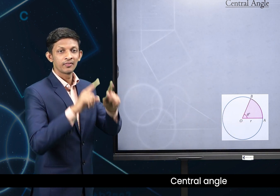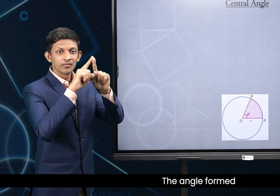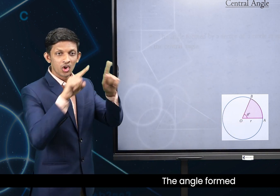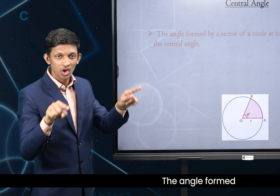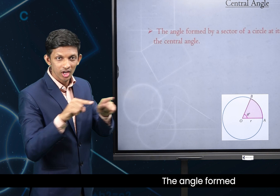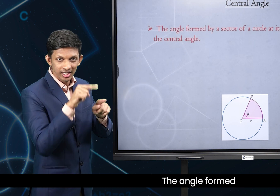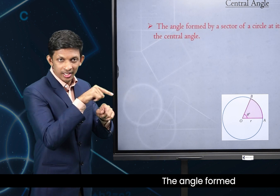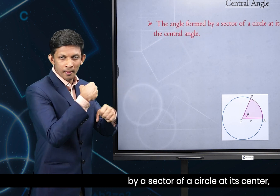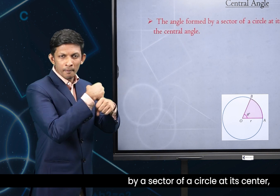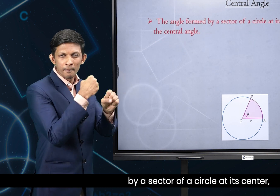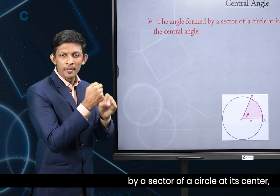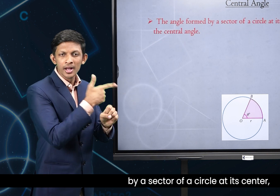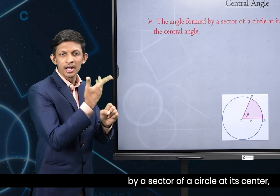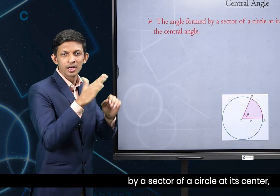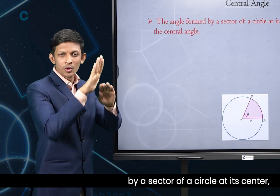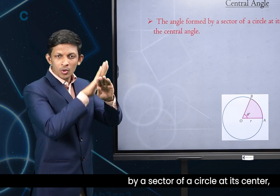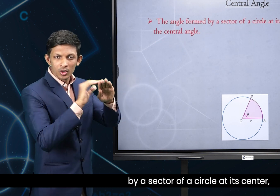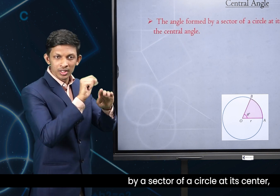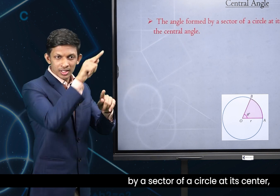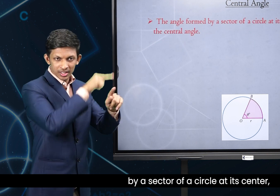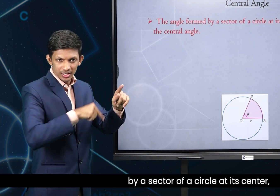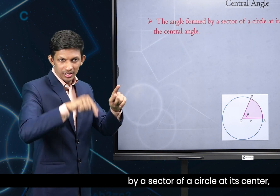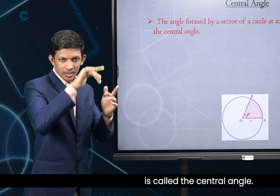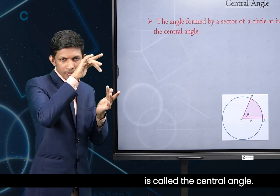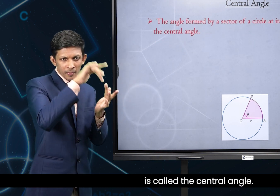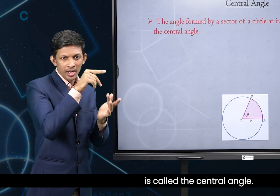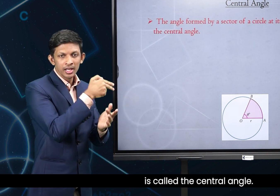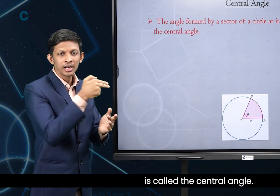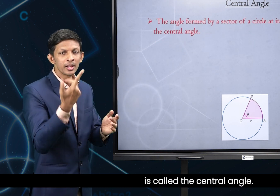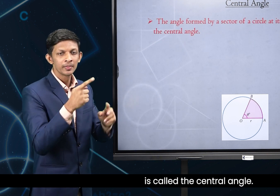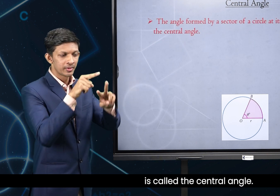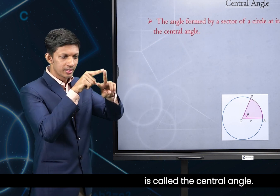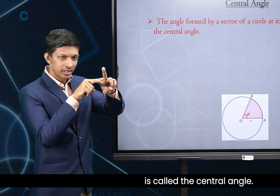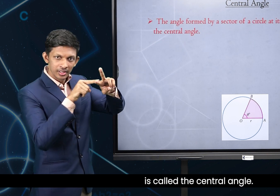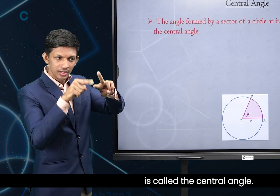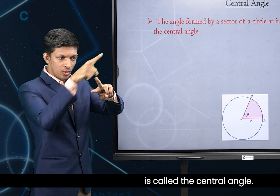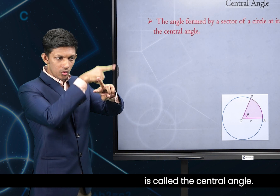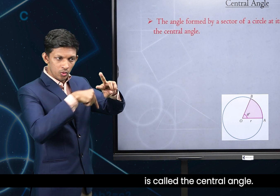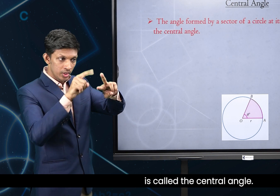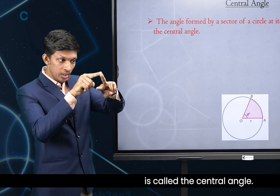The angle formed by a sector of a circle at its center is called the central angle.